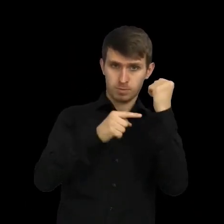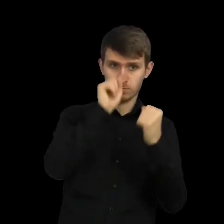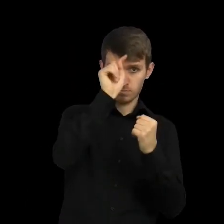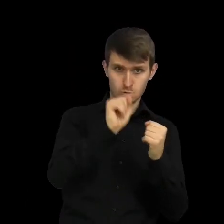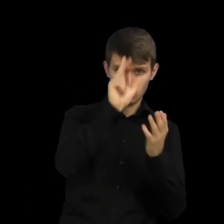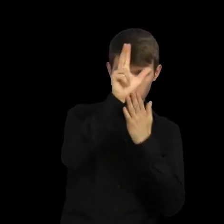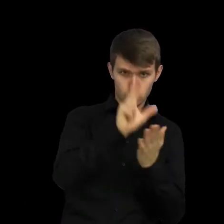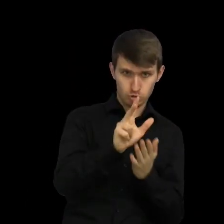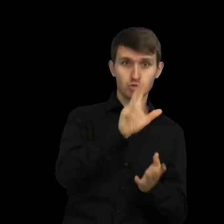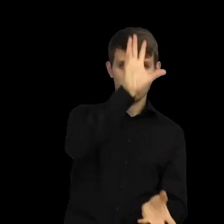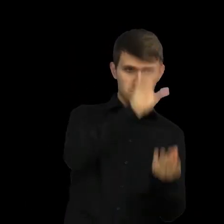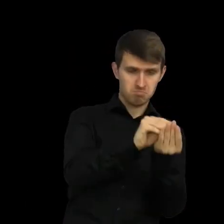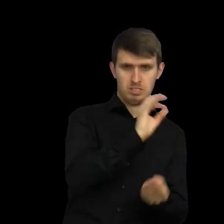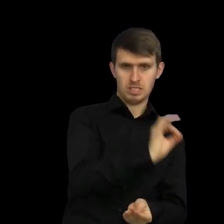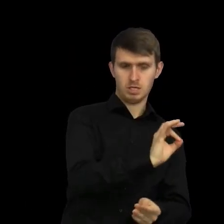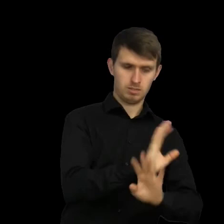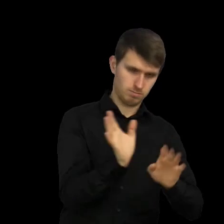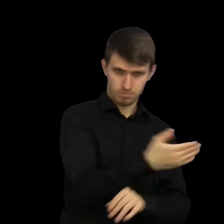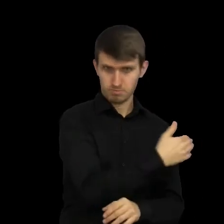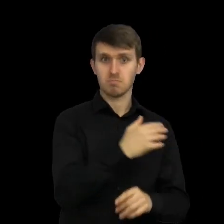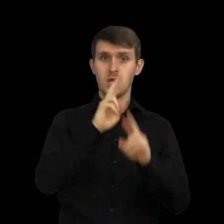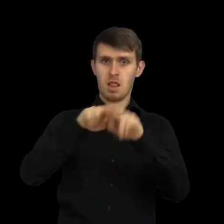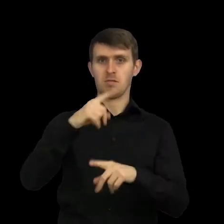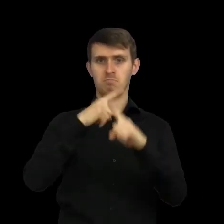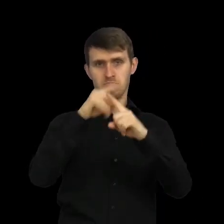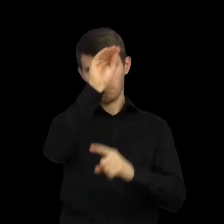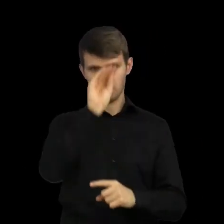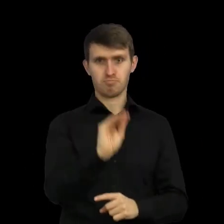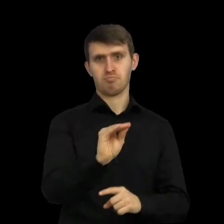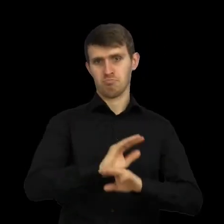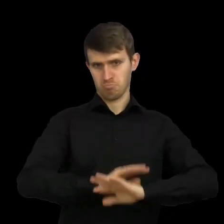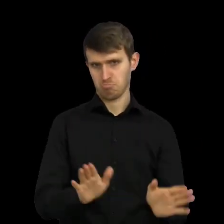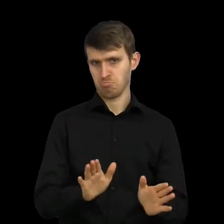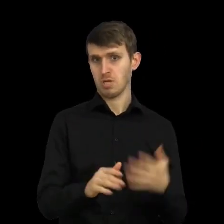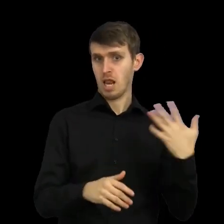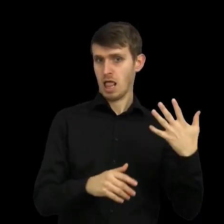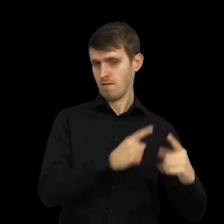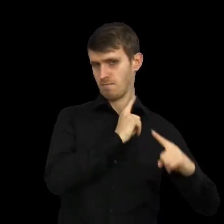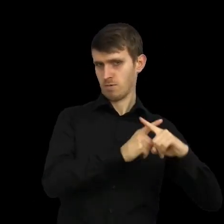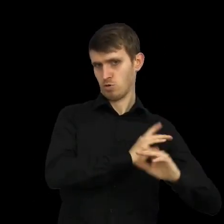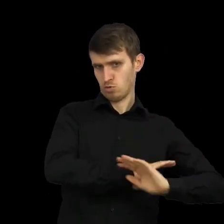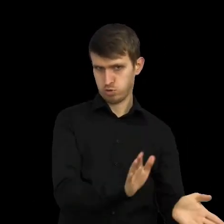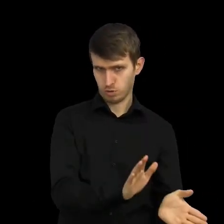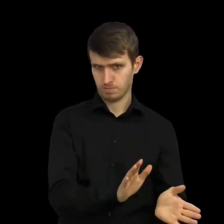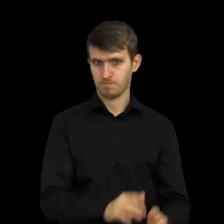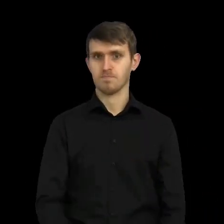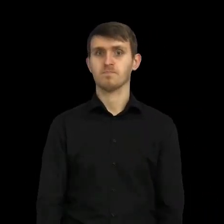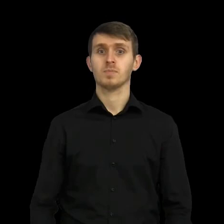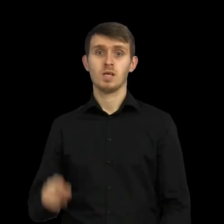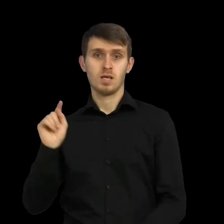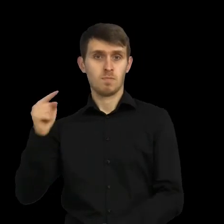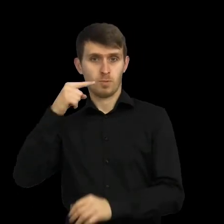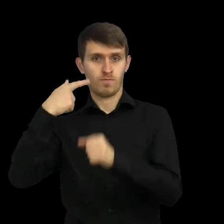going to be, you're just going to be left with an x. So the left-hand side just becomes an x. X is equal to